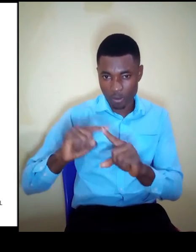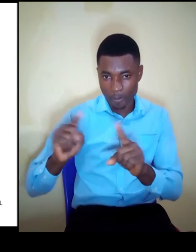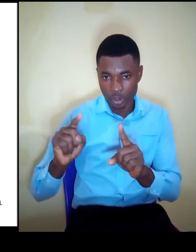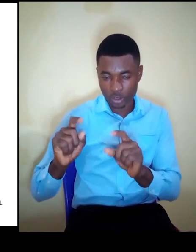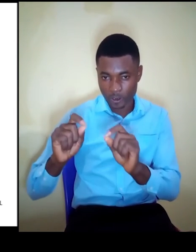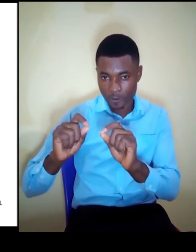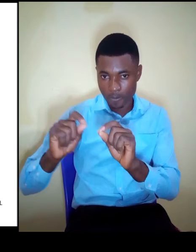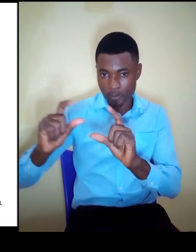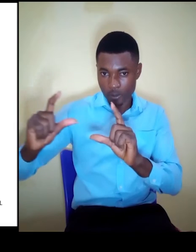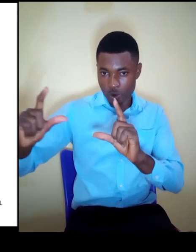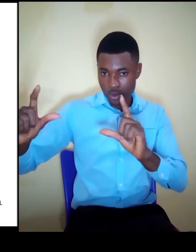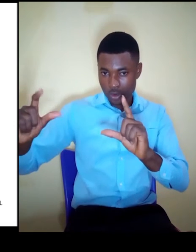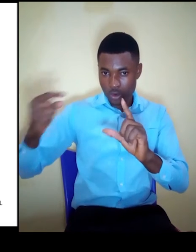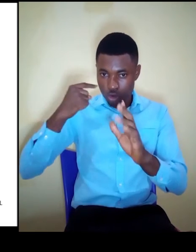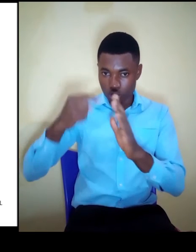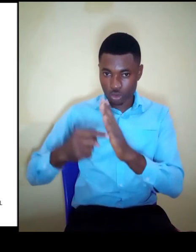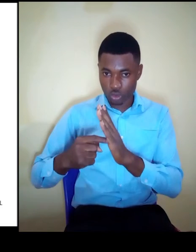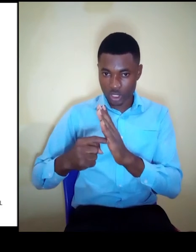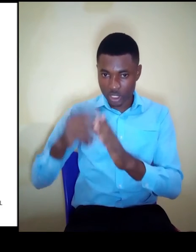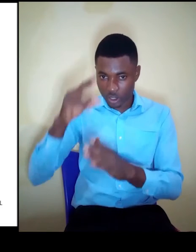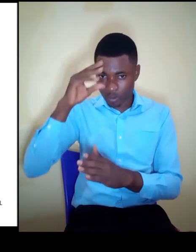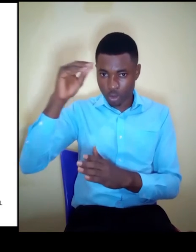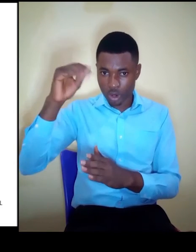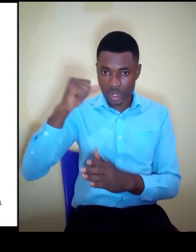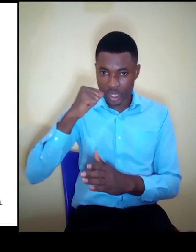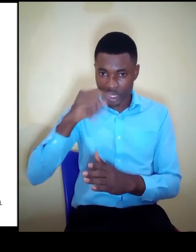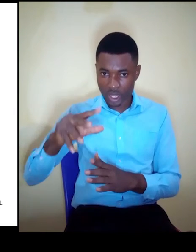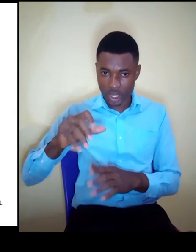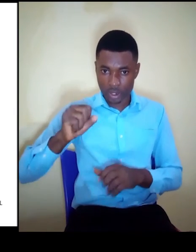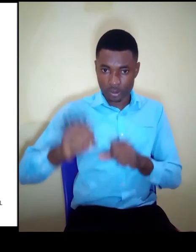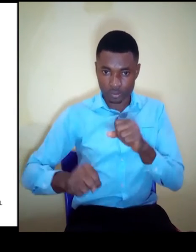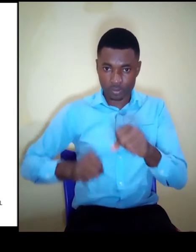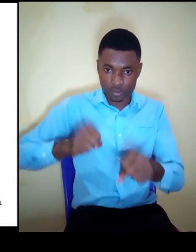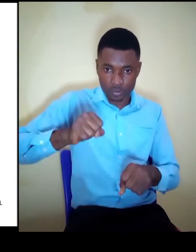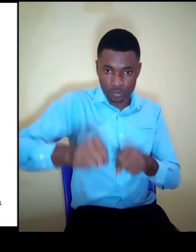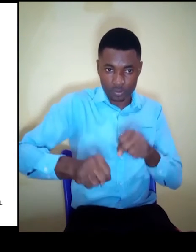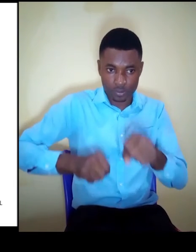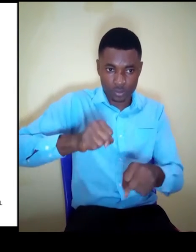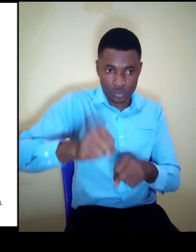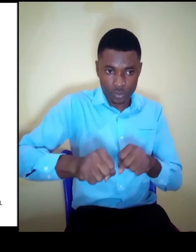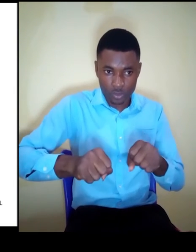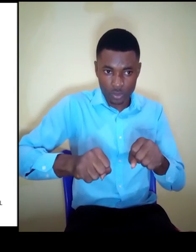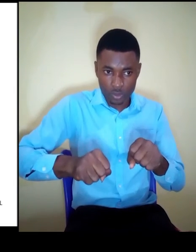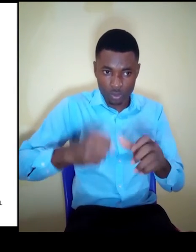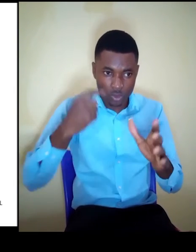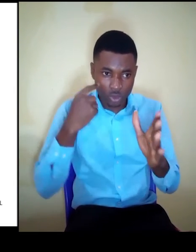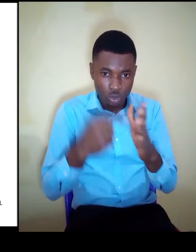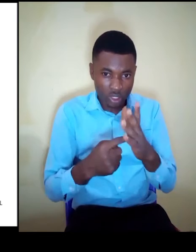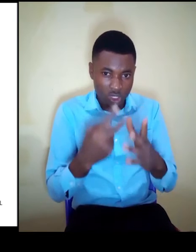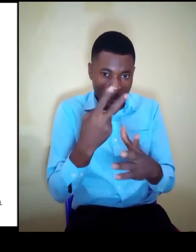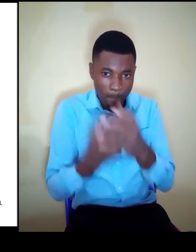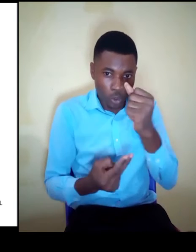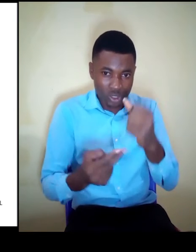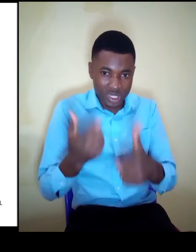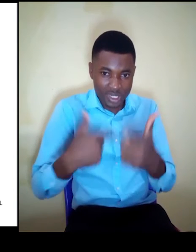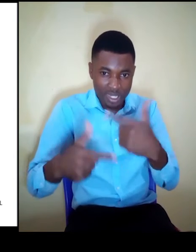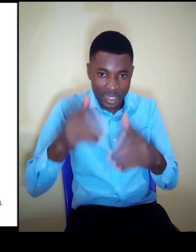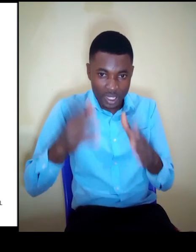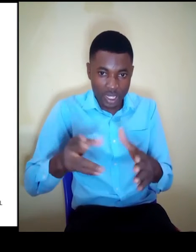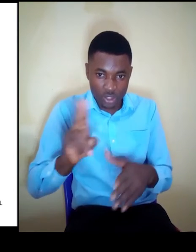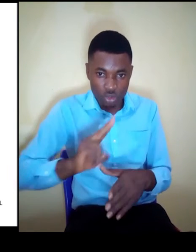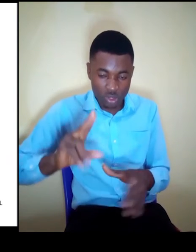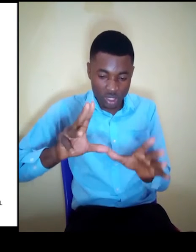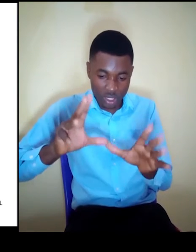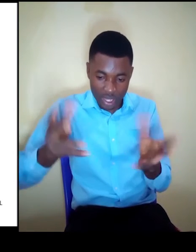of a boy and a girl riding a bicycle. And we see both signers using entity handshakes, that is the